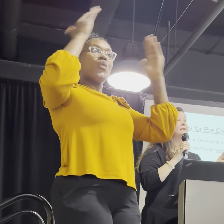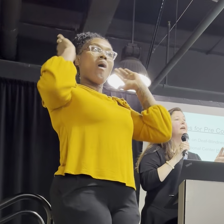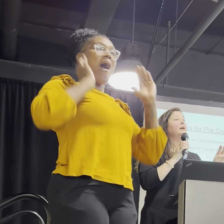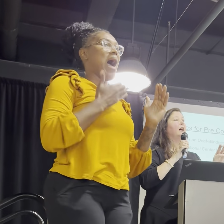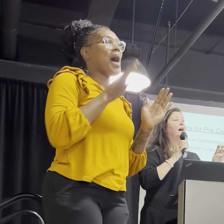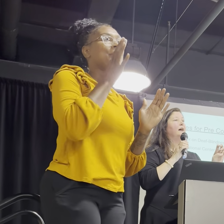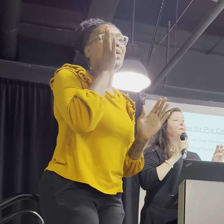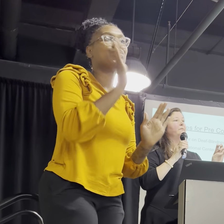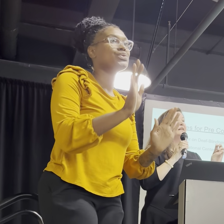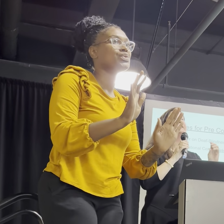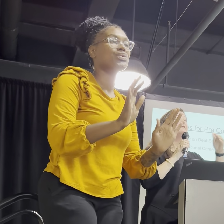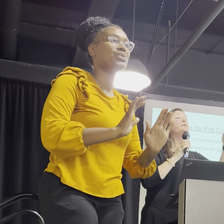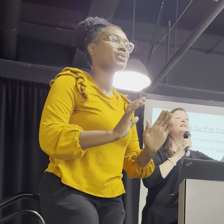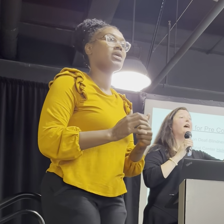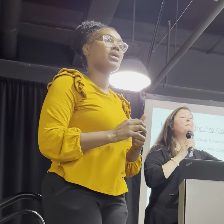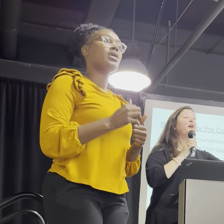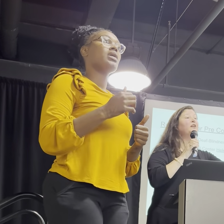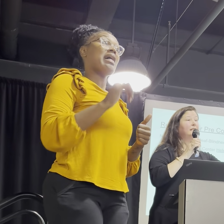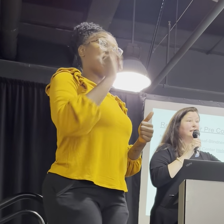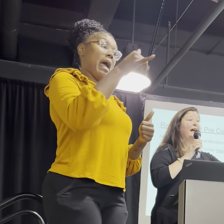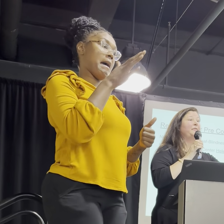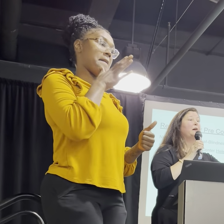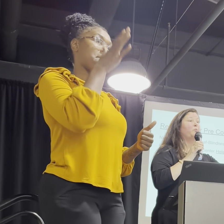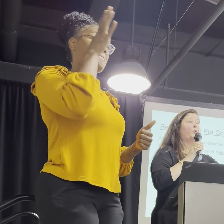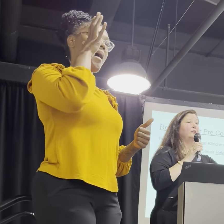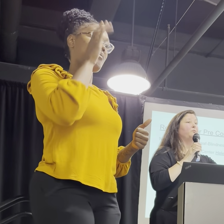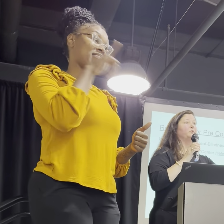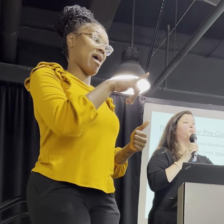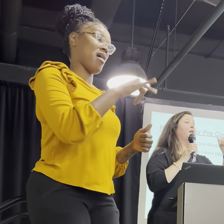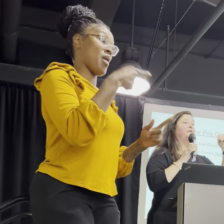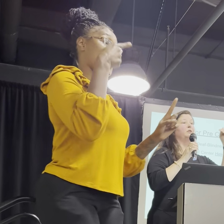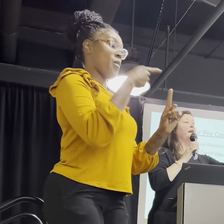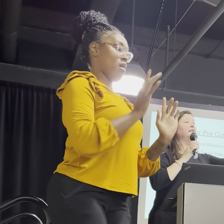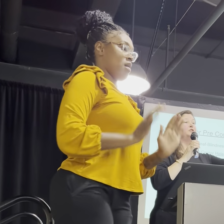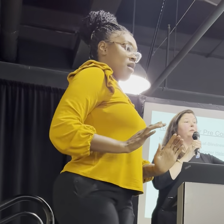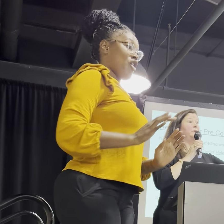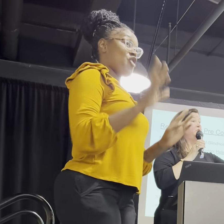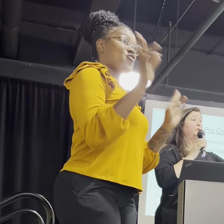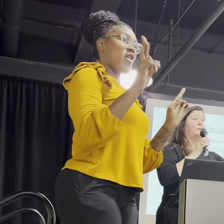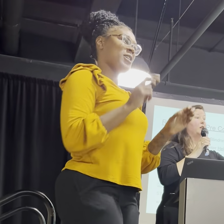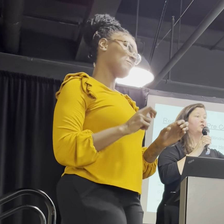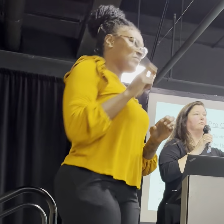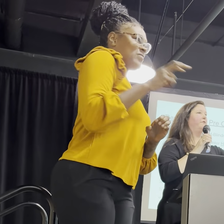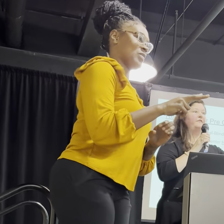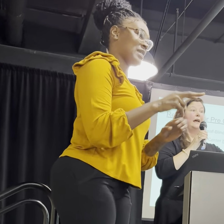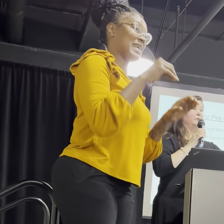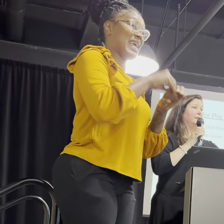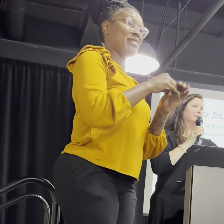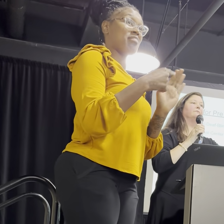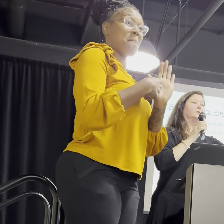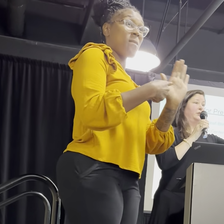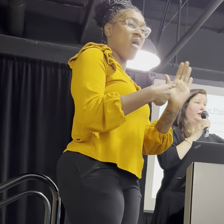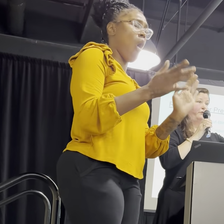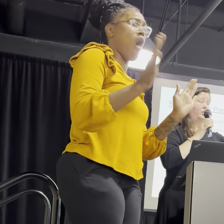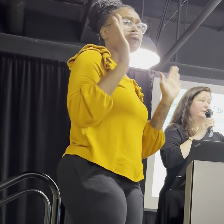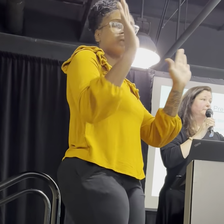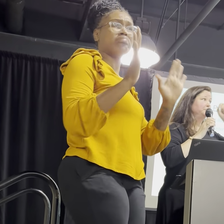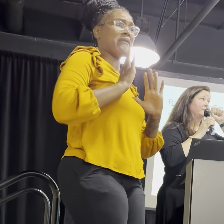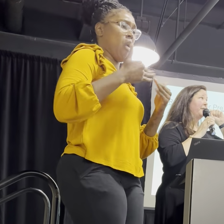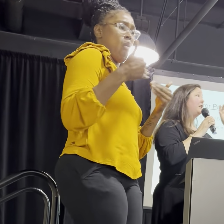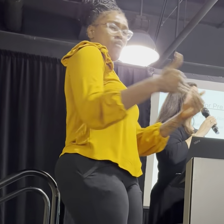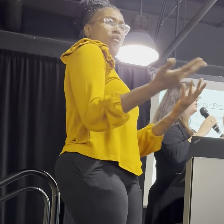parents. Because if that parent is at that point to where they're ready to jump into a module, fabulous, go for